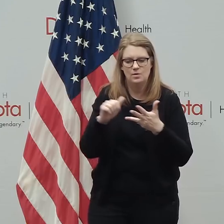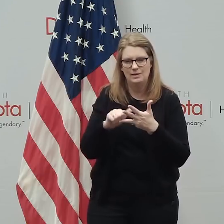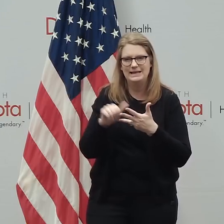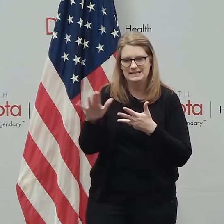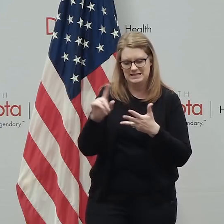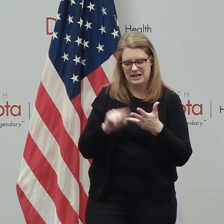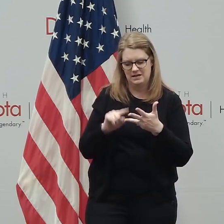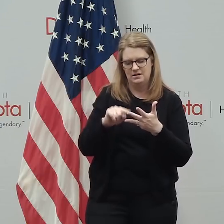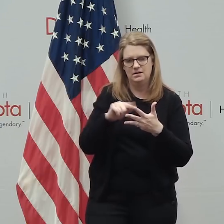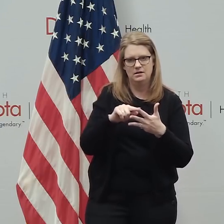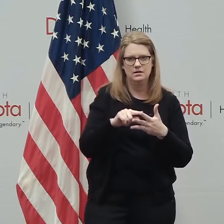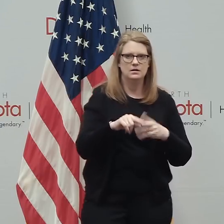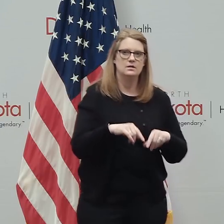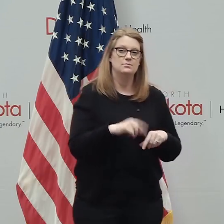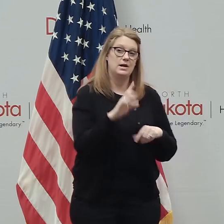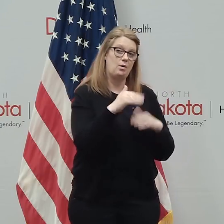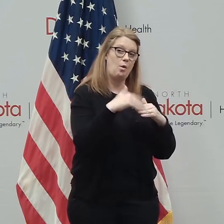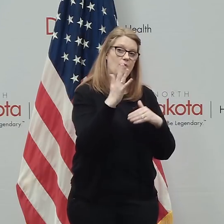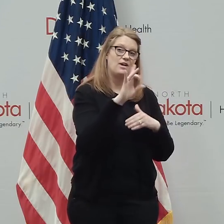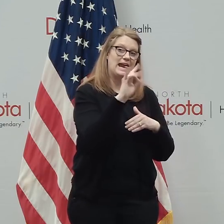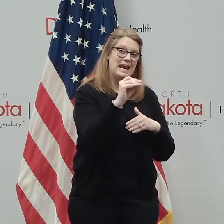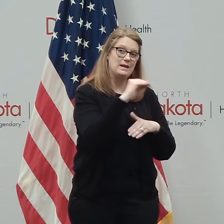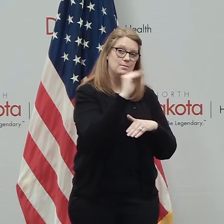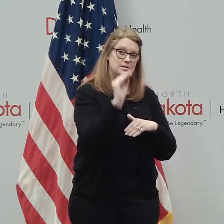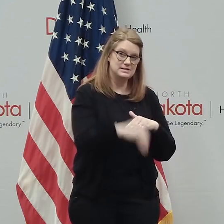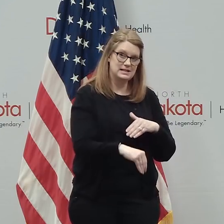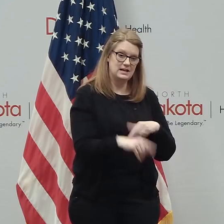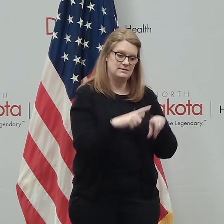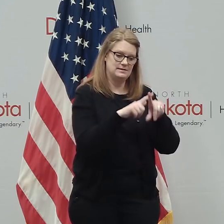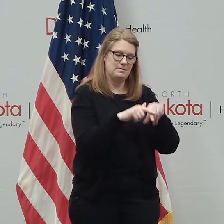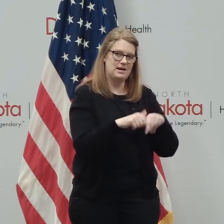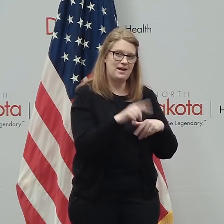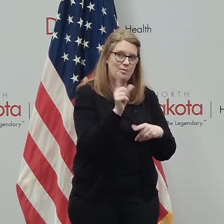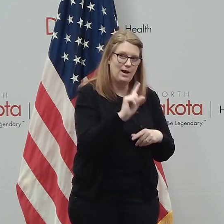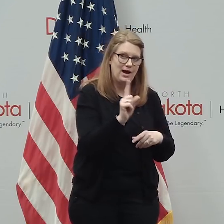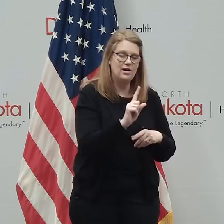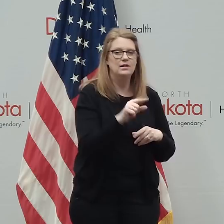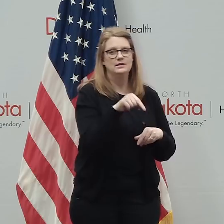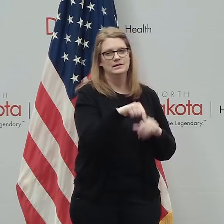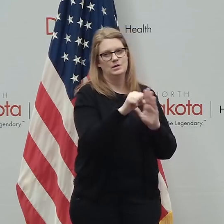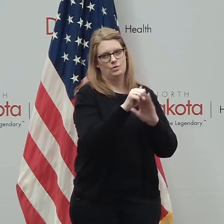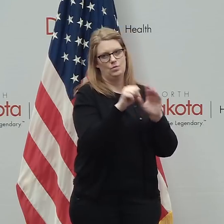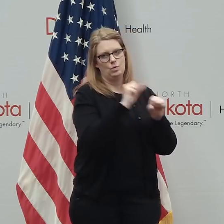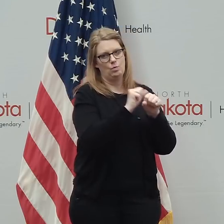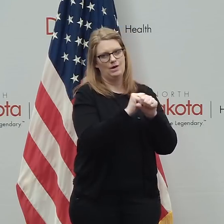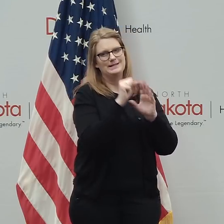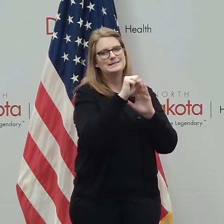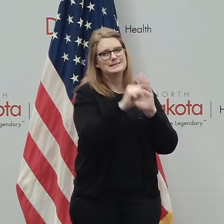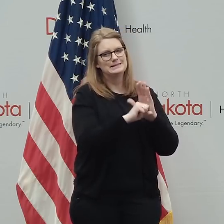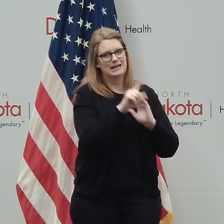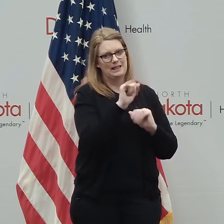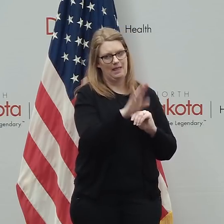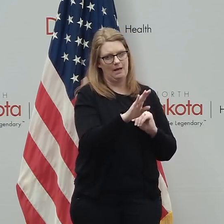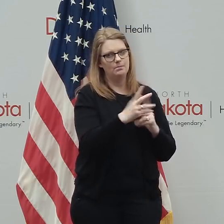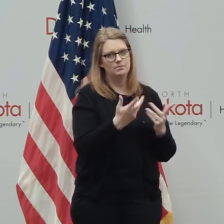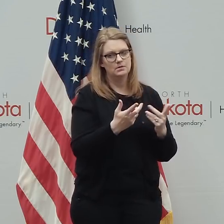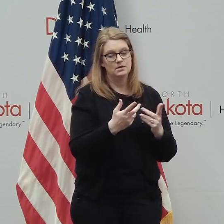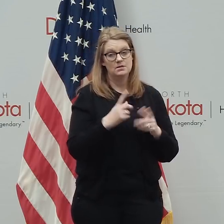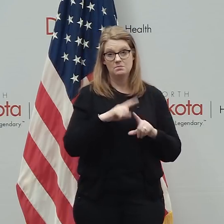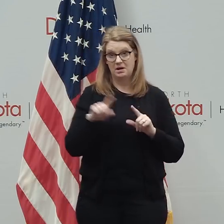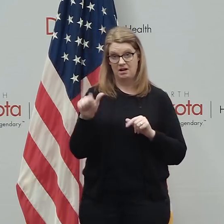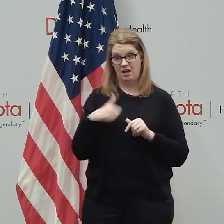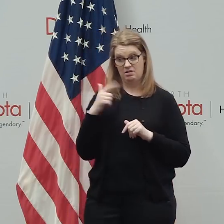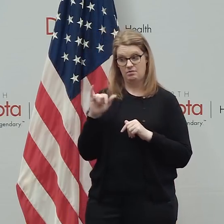but we have been relying over 80% of the tests we're reporting every day have been coming through the work at the state lab, but we'll continue to work with other